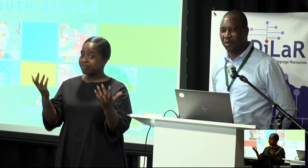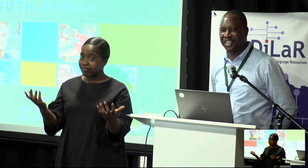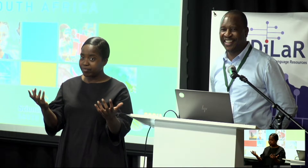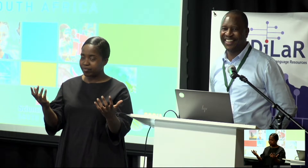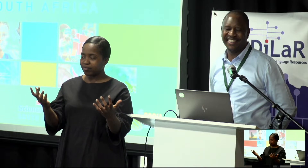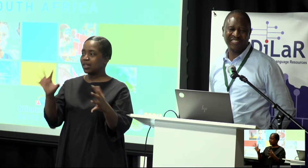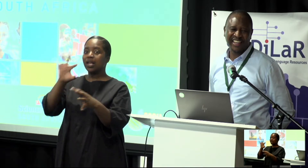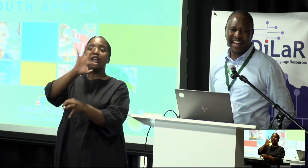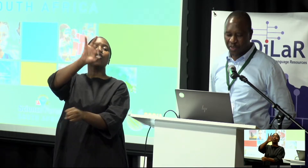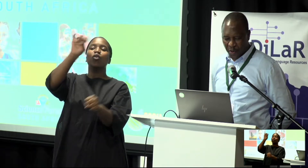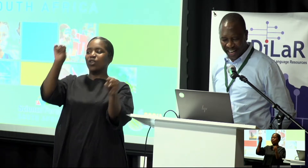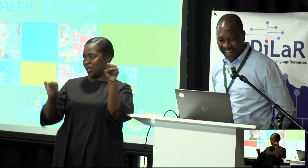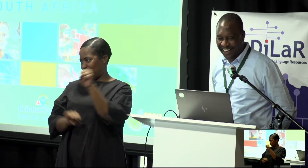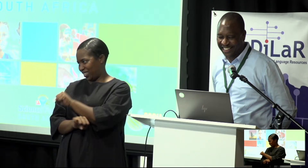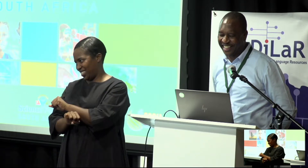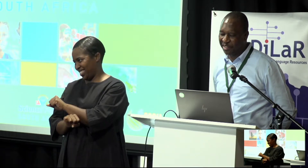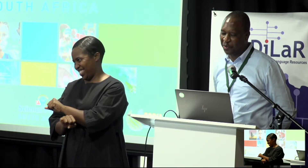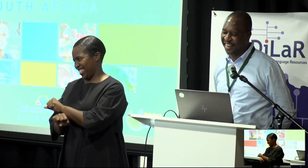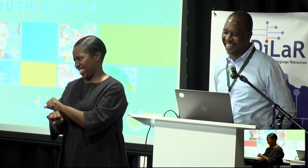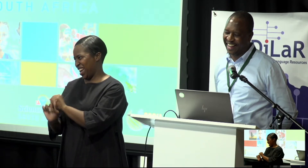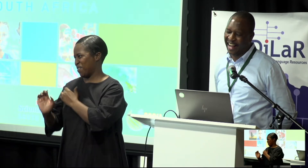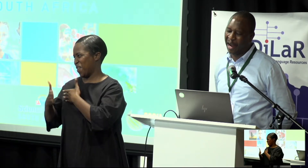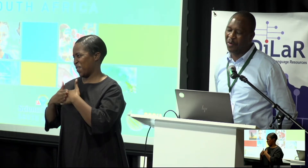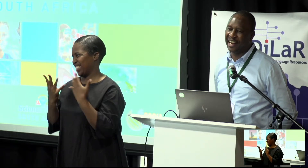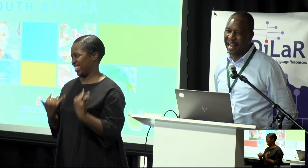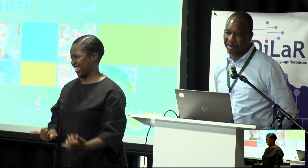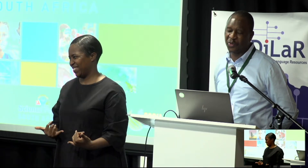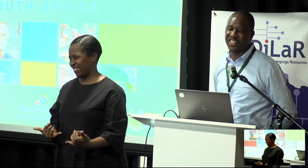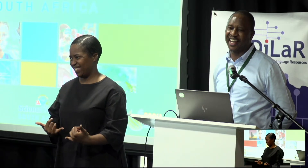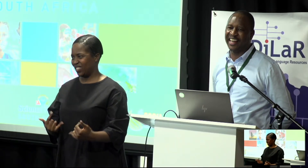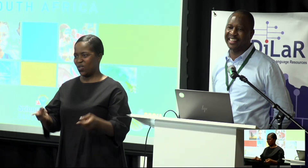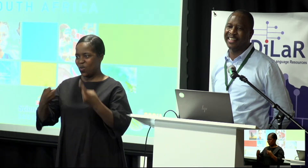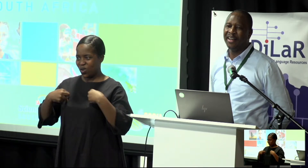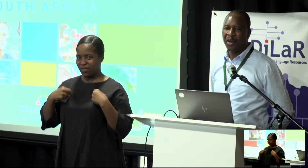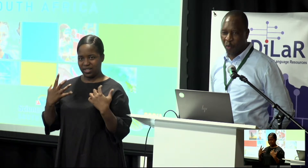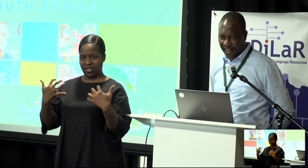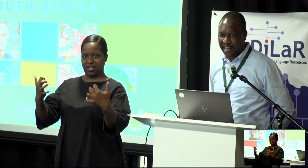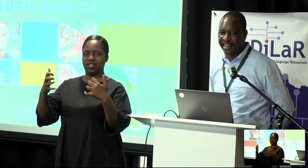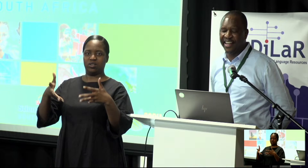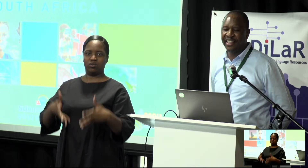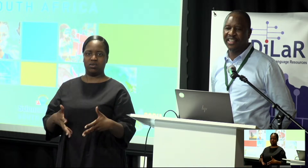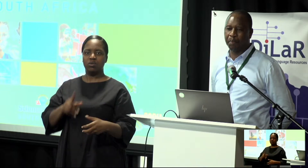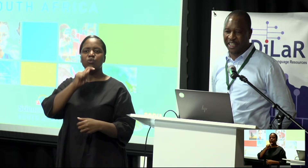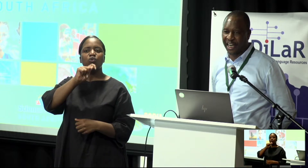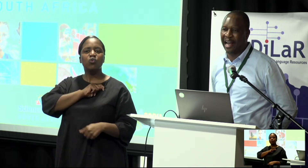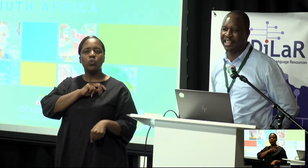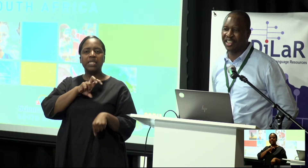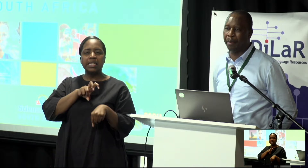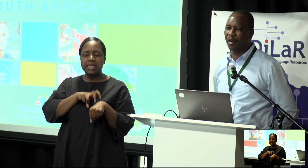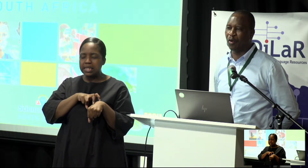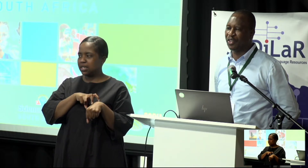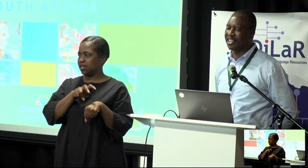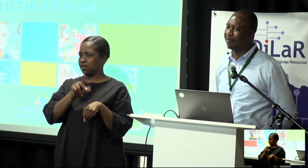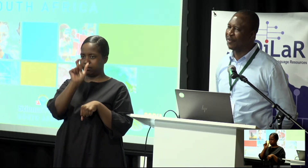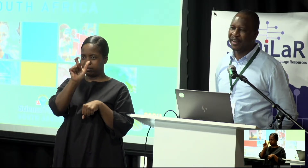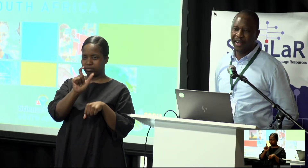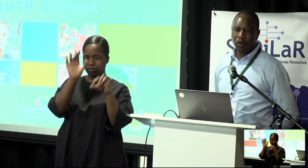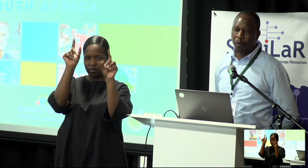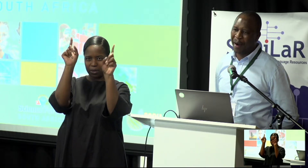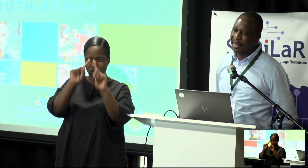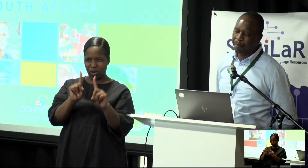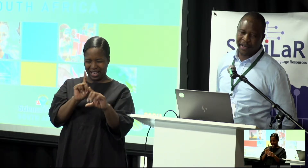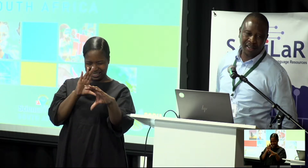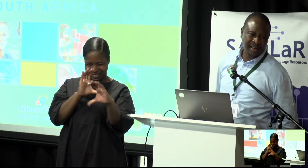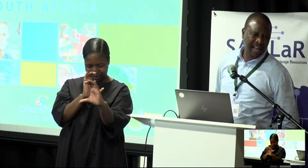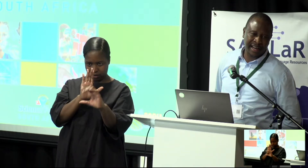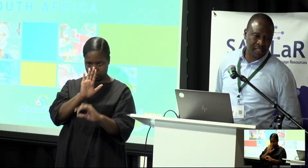in conclusion, as we are gathered here today, I would like to say that we really need specialized terminology.